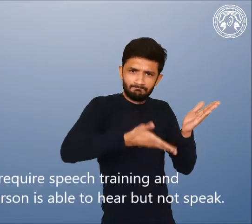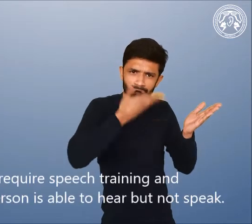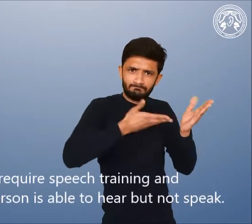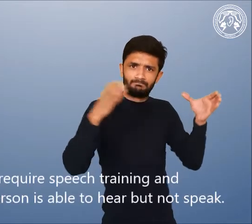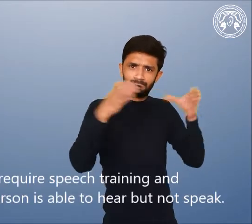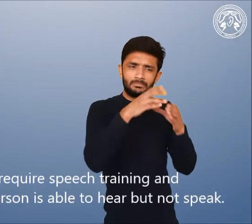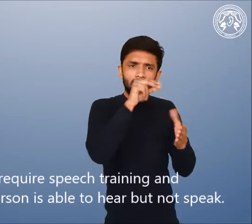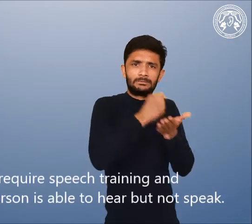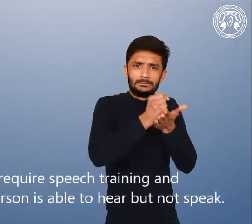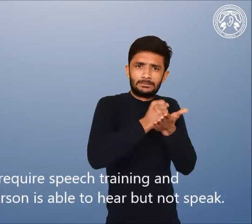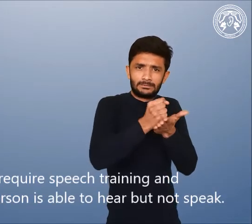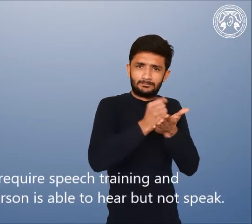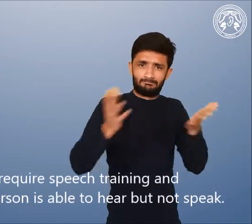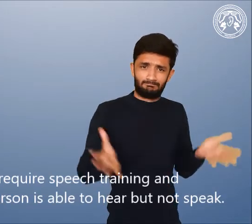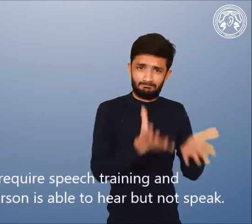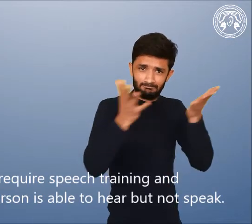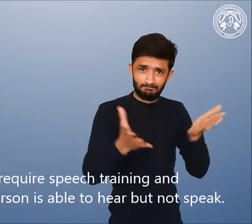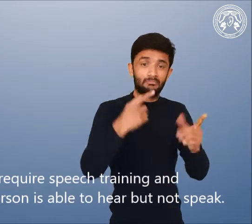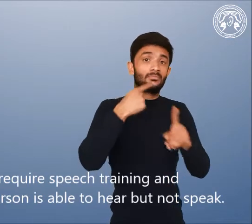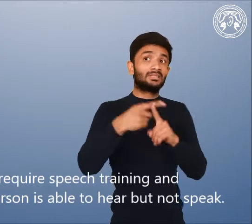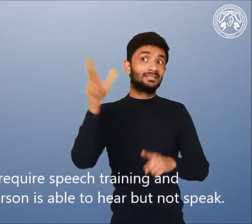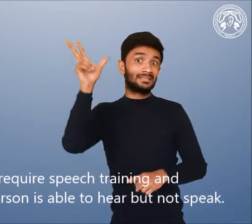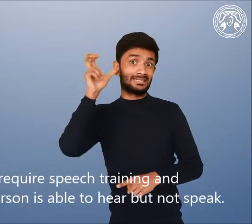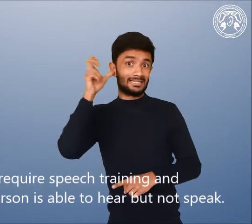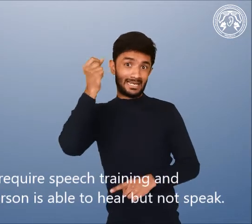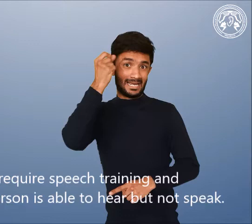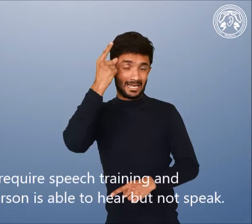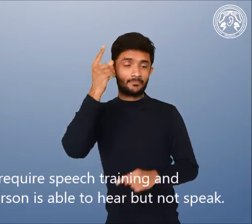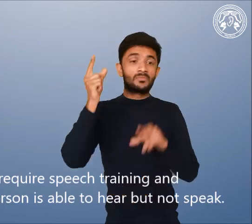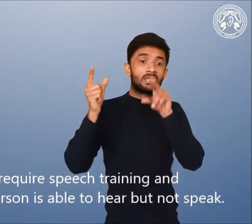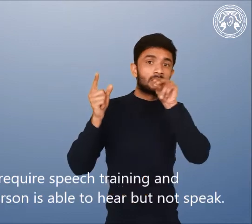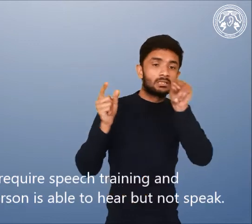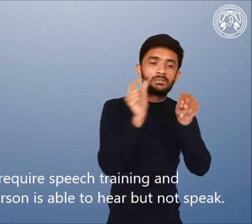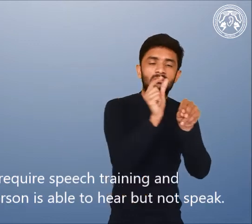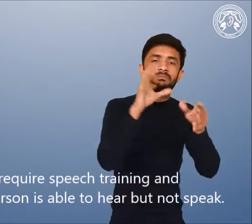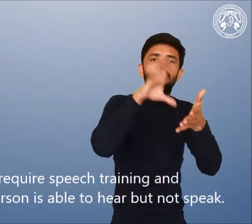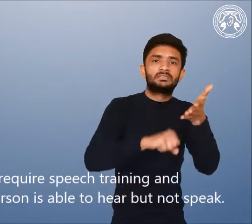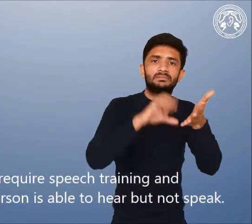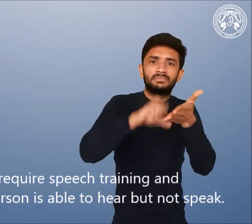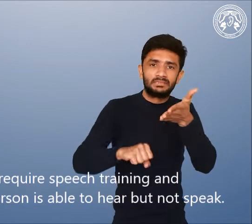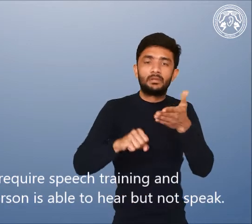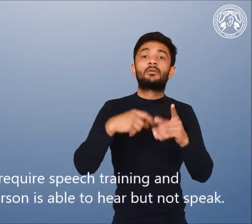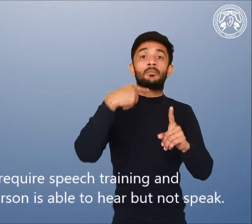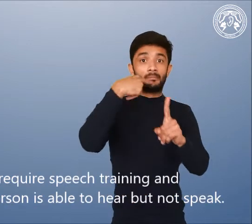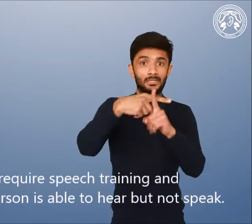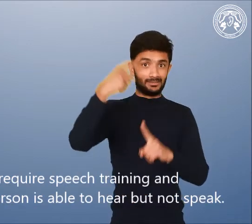It might require speech training and practice. The person is able to hear but not speak.